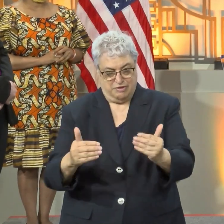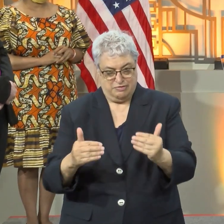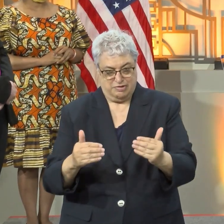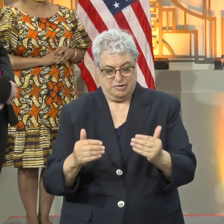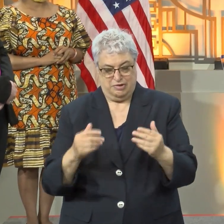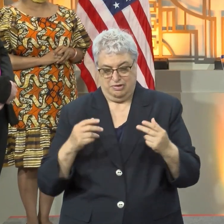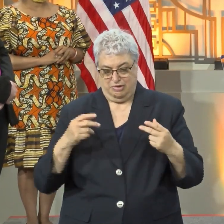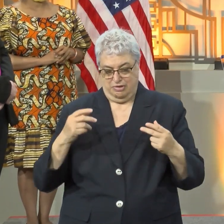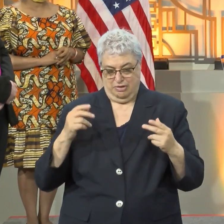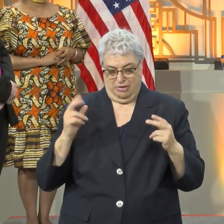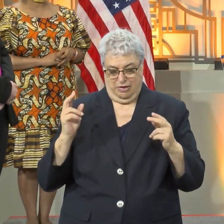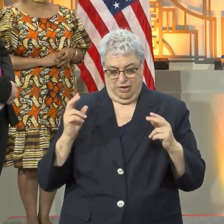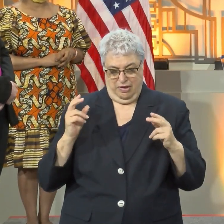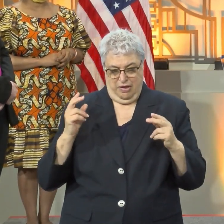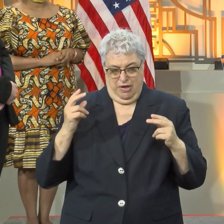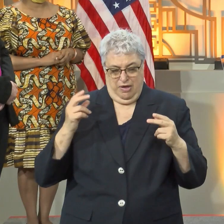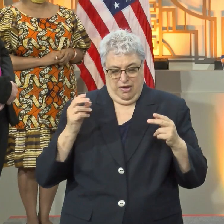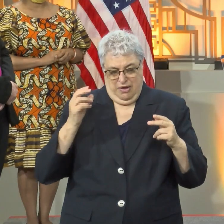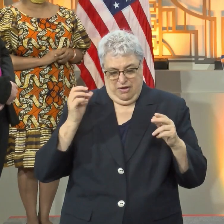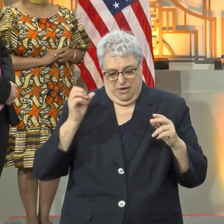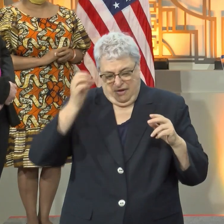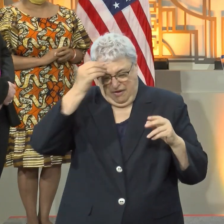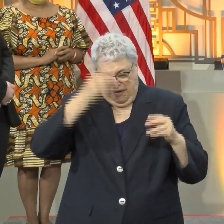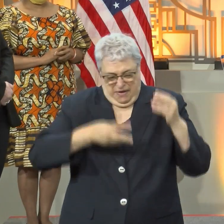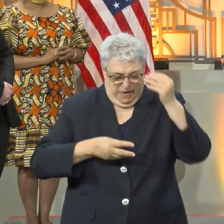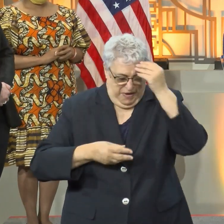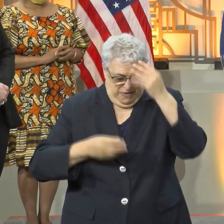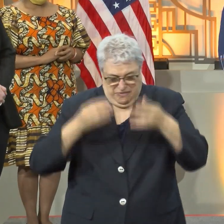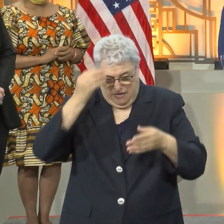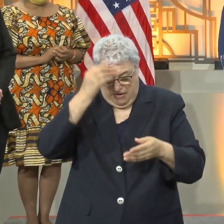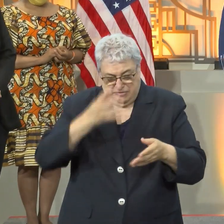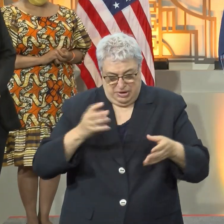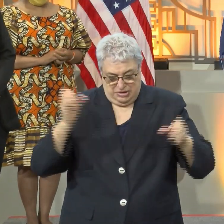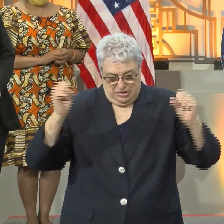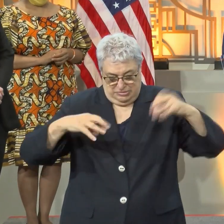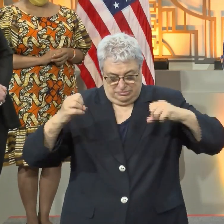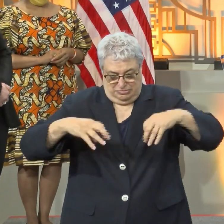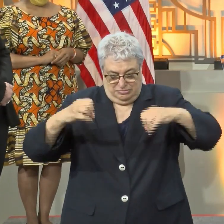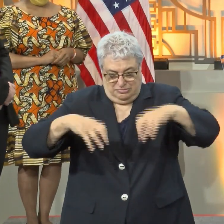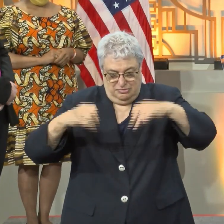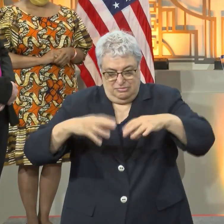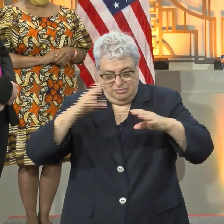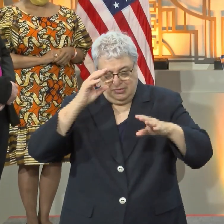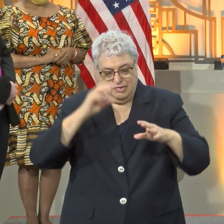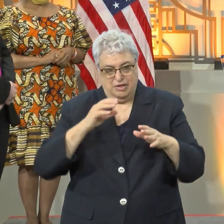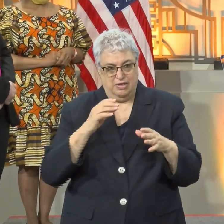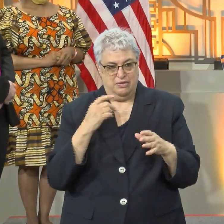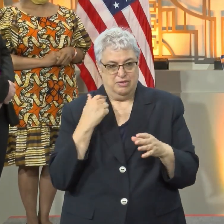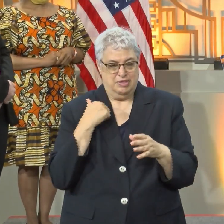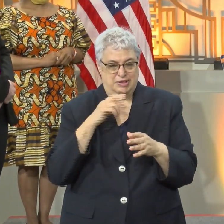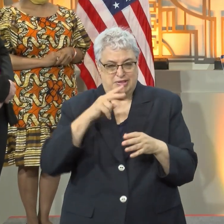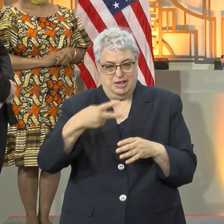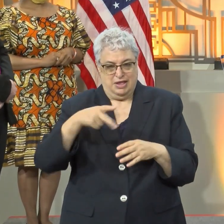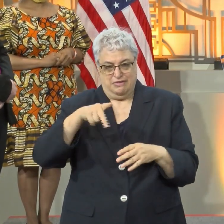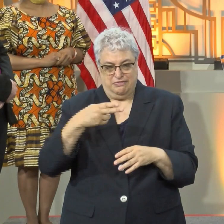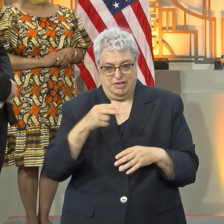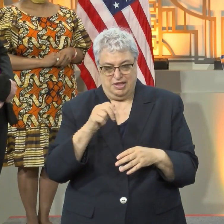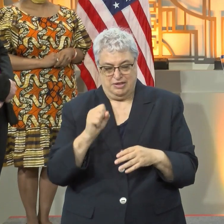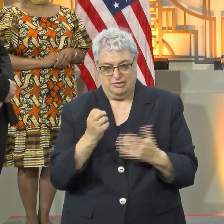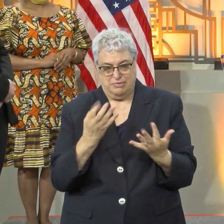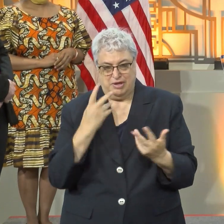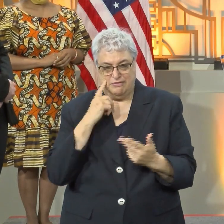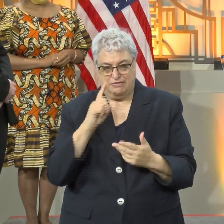the most impact for the dollars that we spend. Looking forward to the second phase, as we do what we can at the city and wait for the federal and